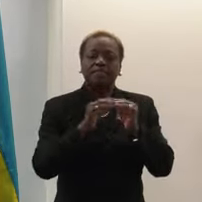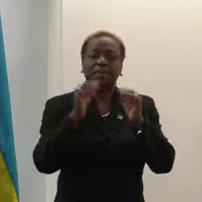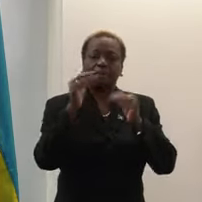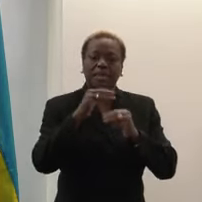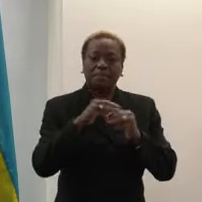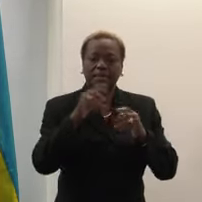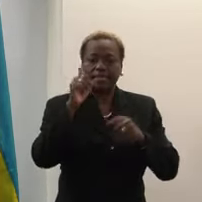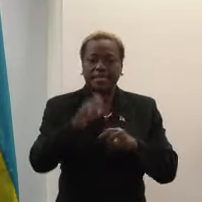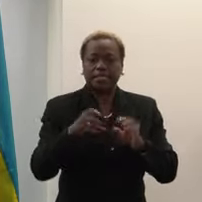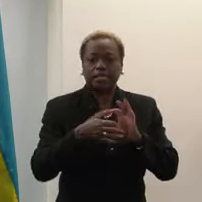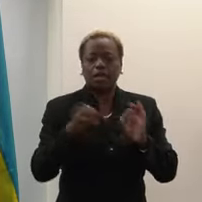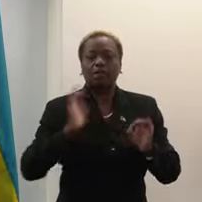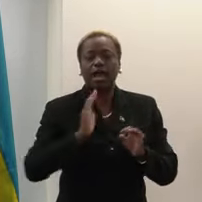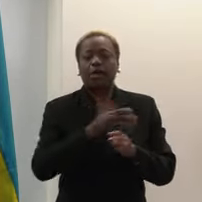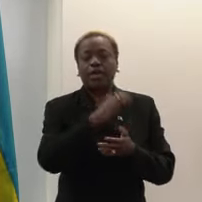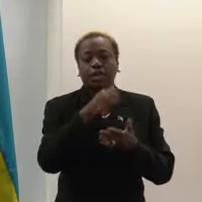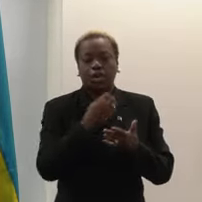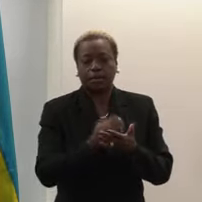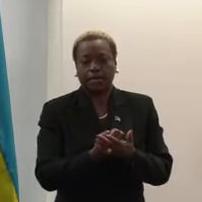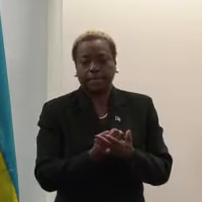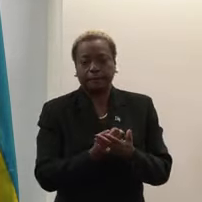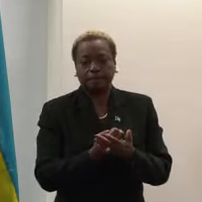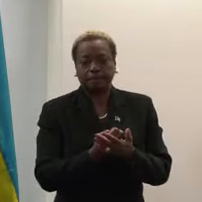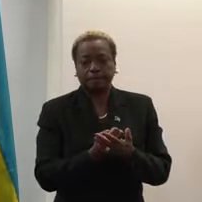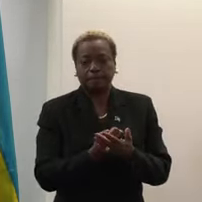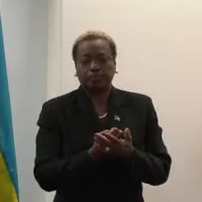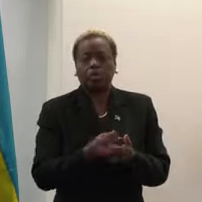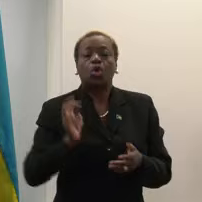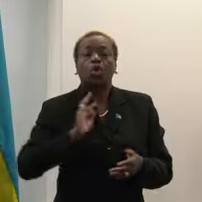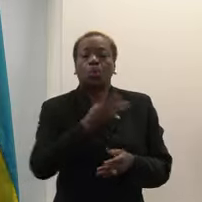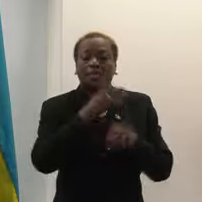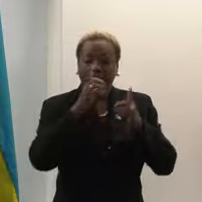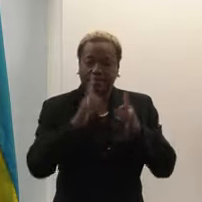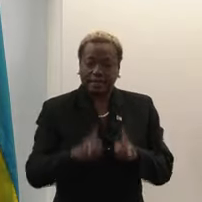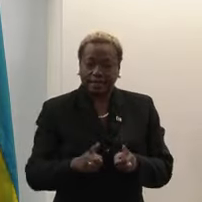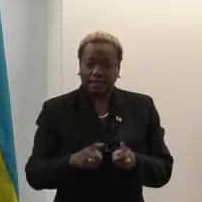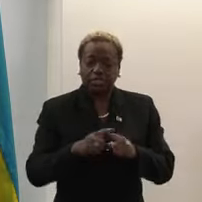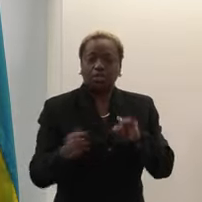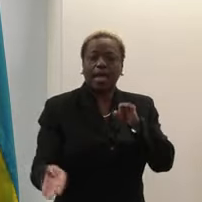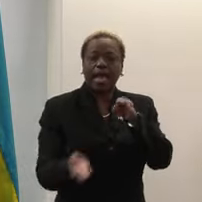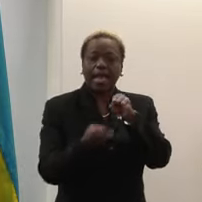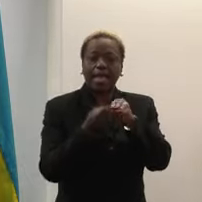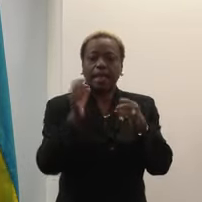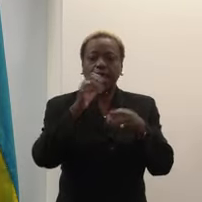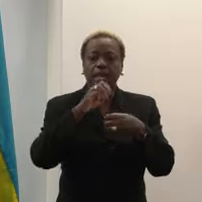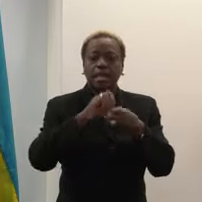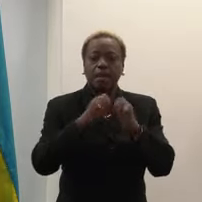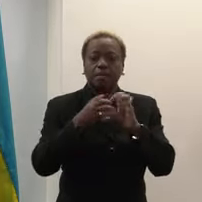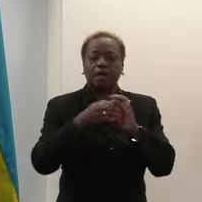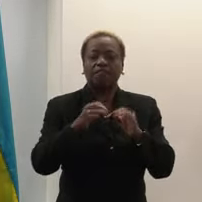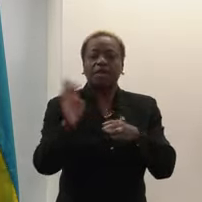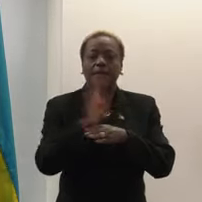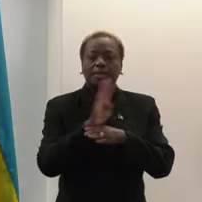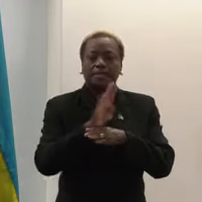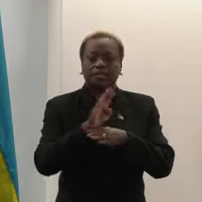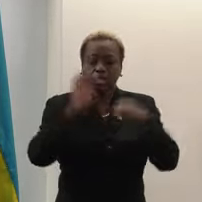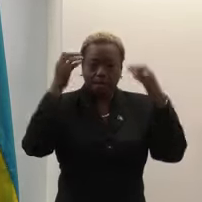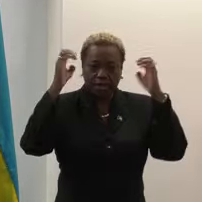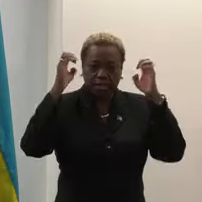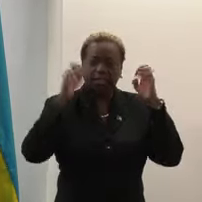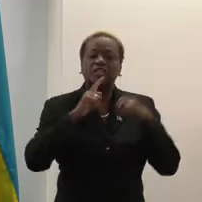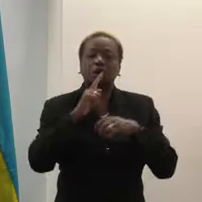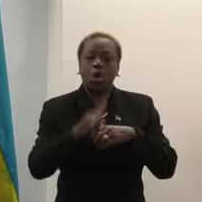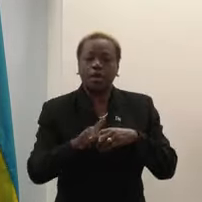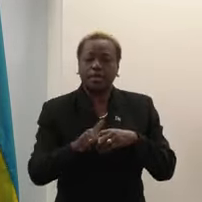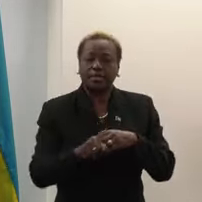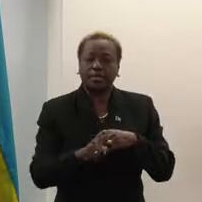economy. Accordingly, we decided to add a number of businesses to the emergency orders exemption